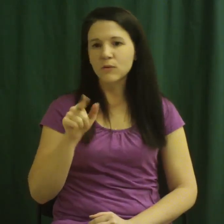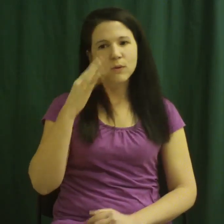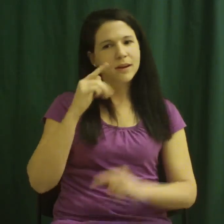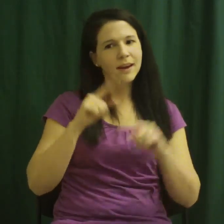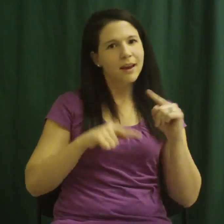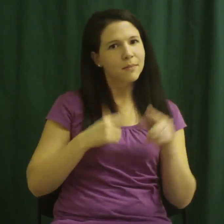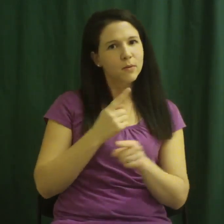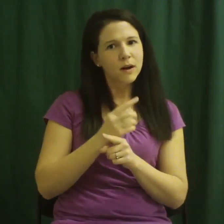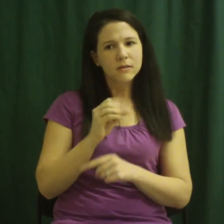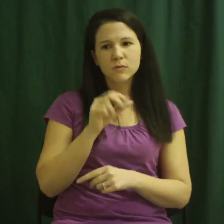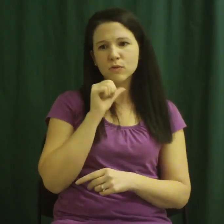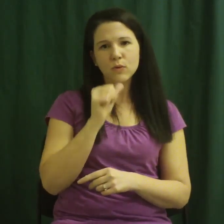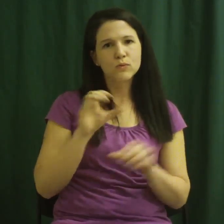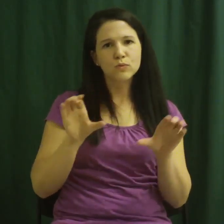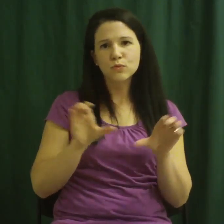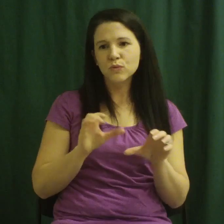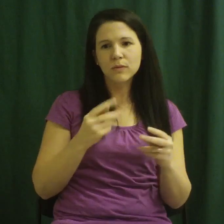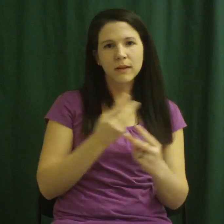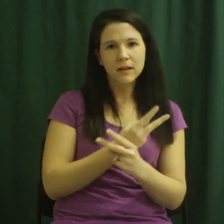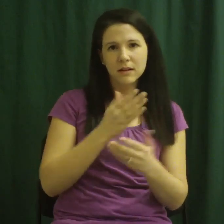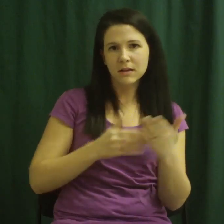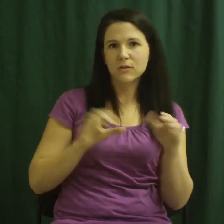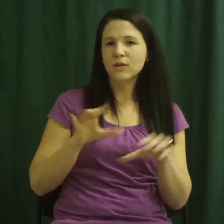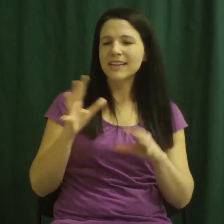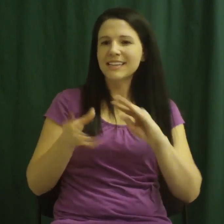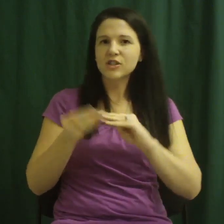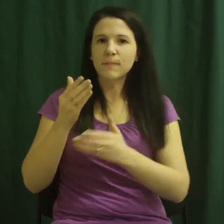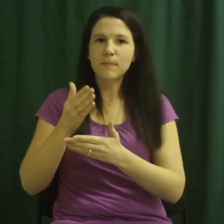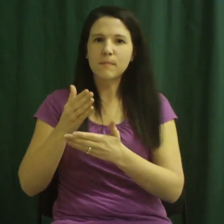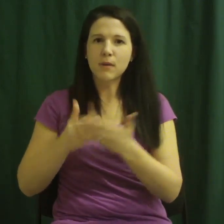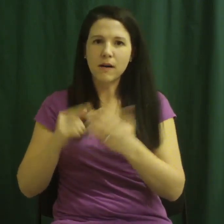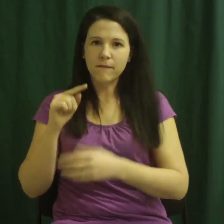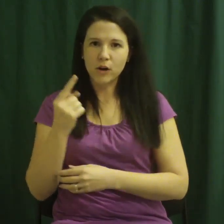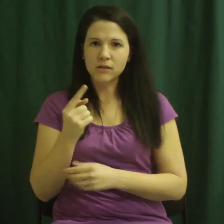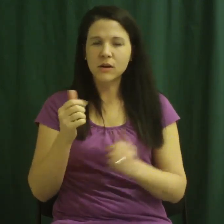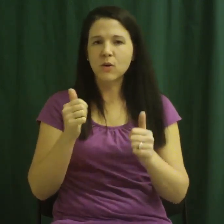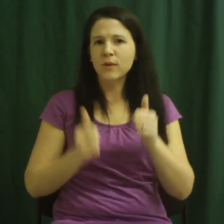multiplication part. Do the addition part first. What two numbers can you add together to get 25?